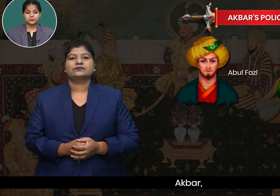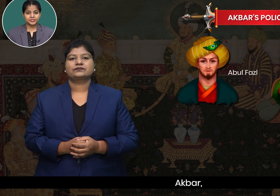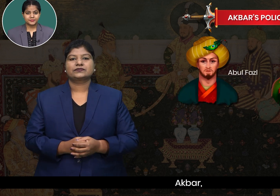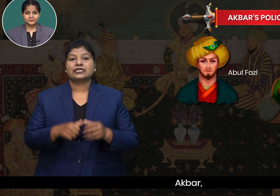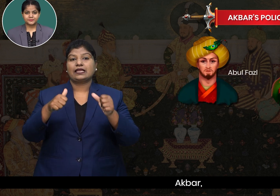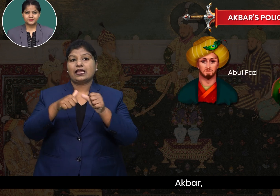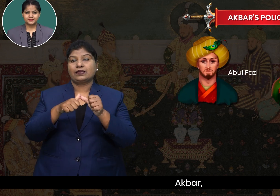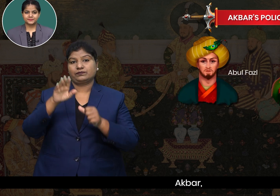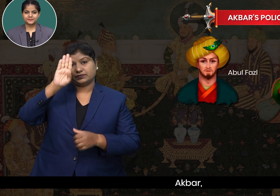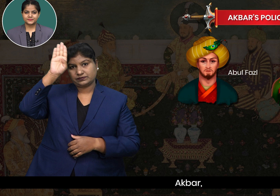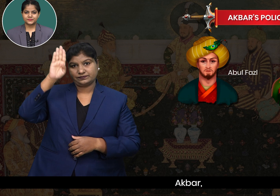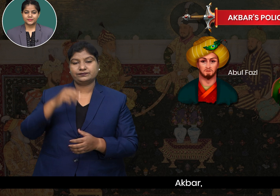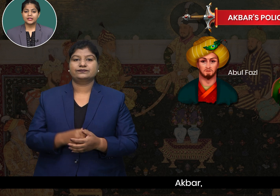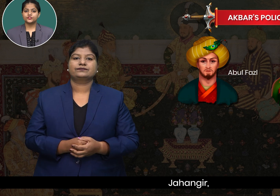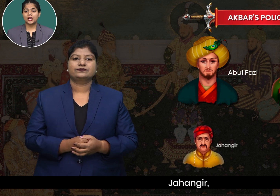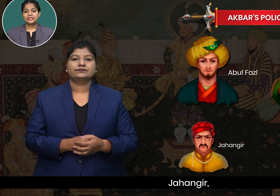Akbar,